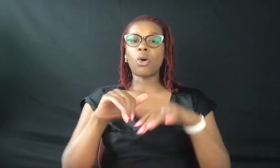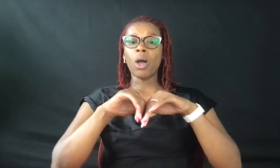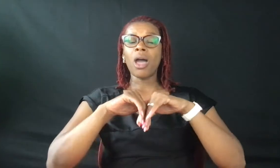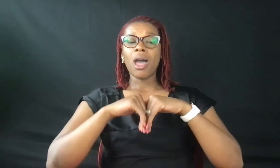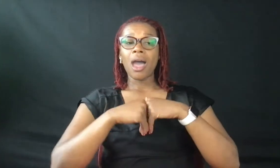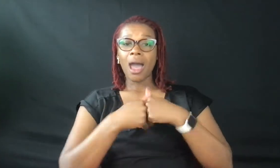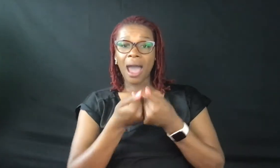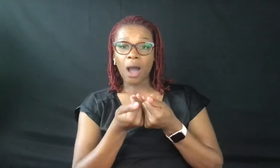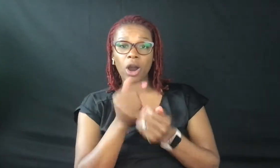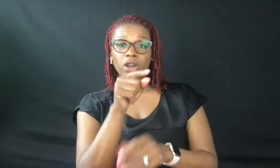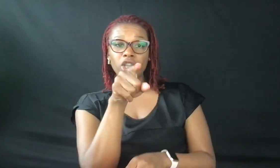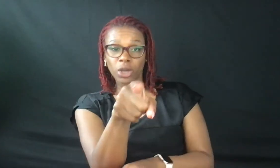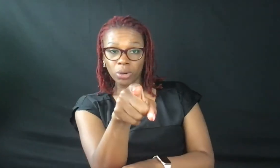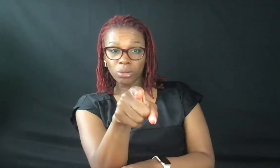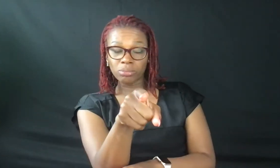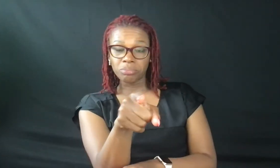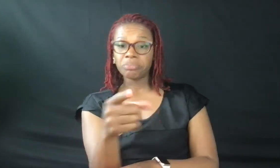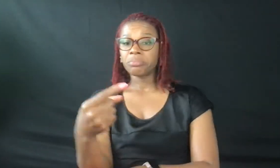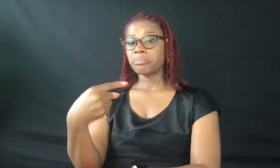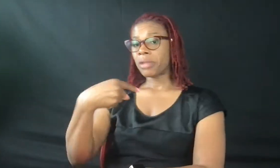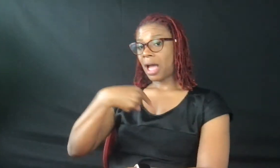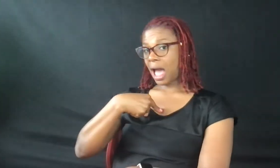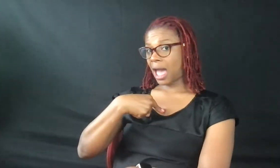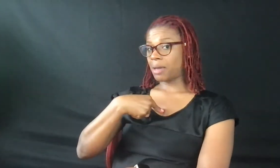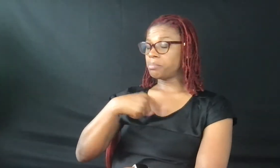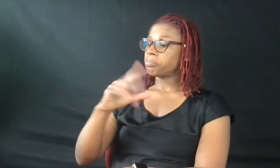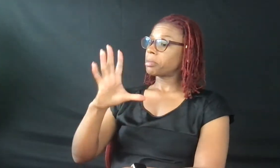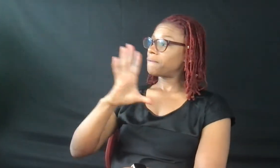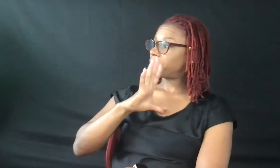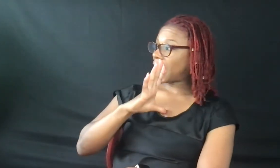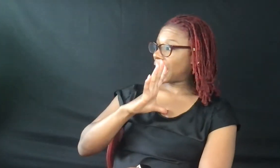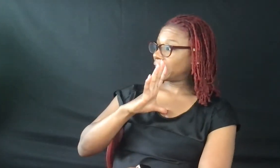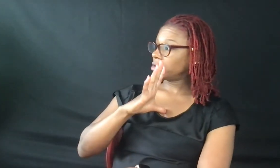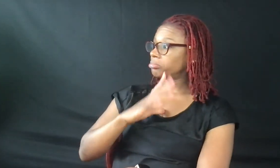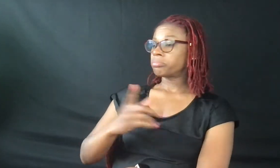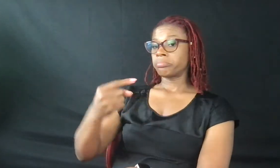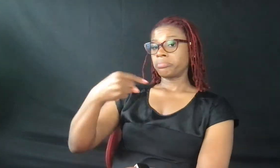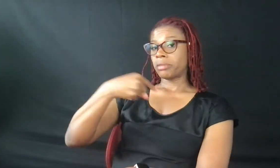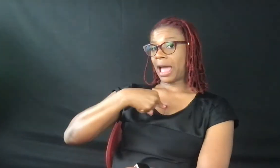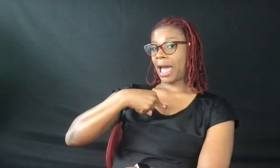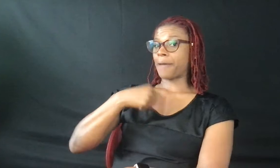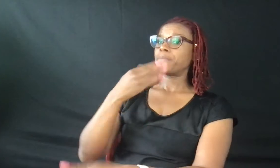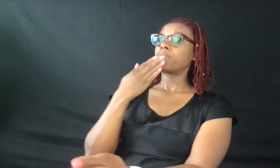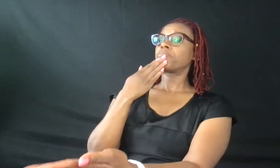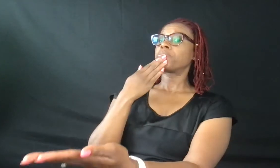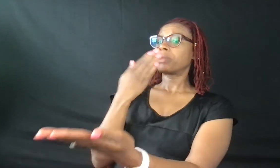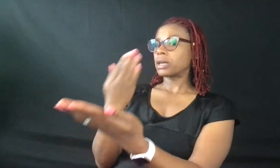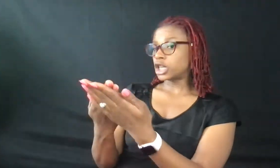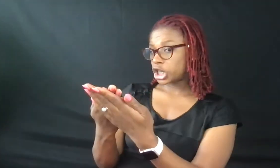So, how are you? I'm fine. I'm good.